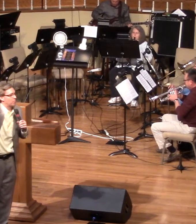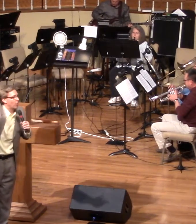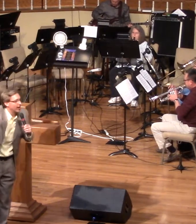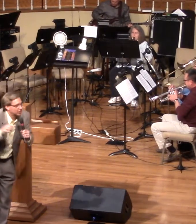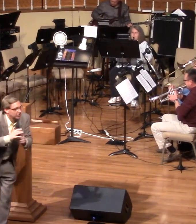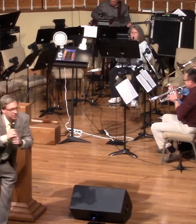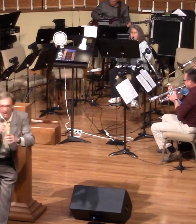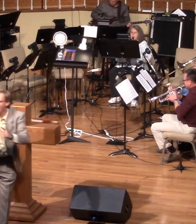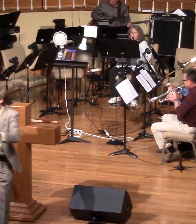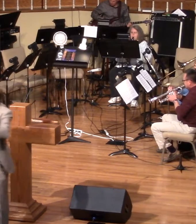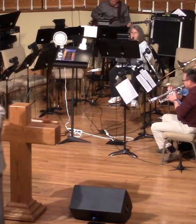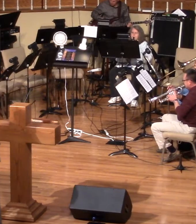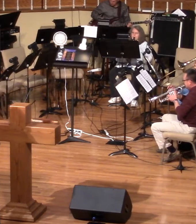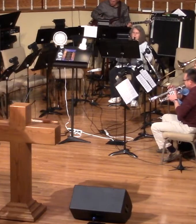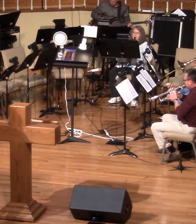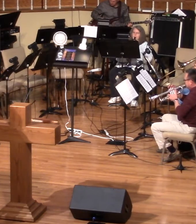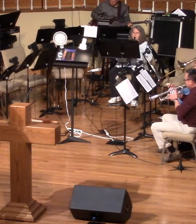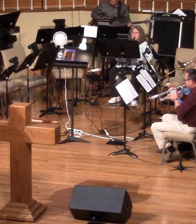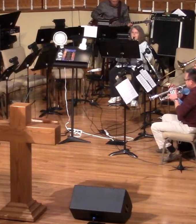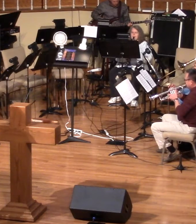relieved. How precious. How